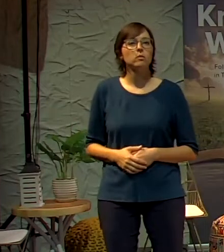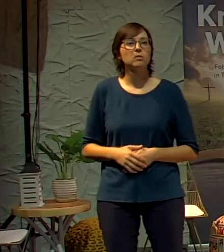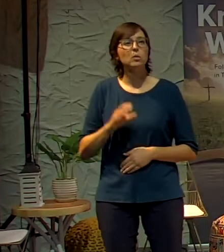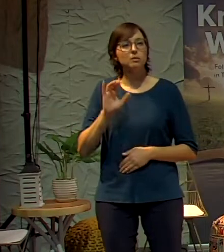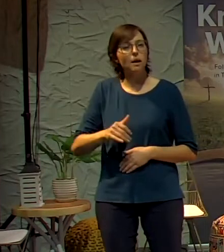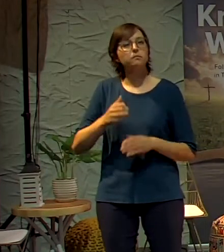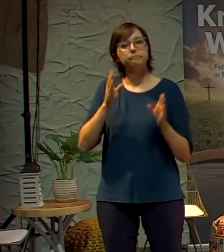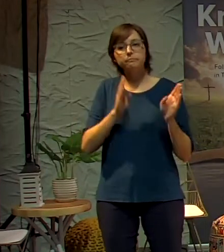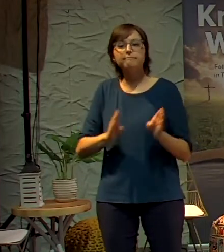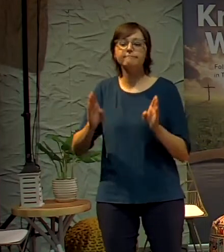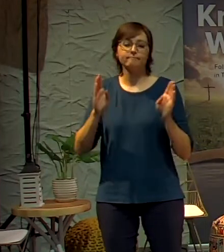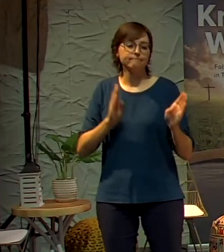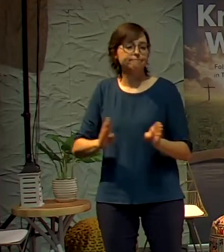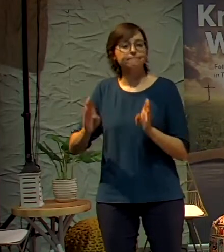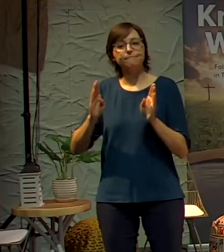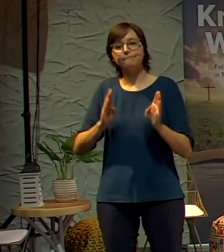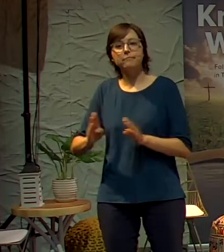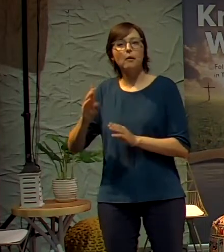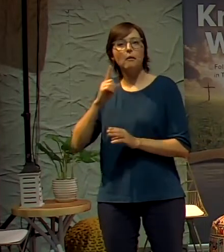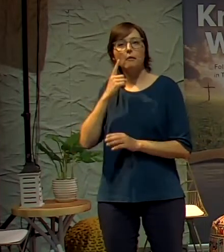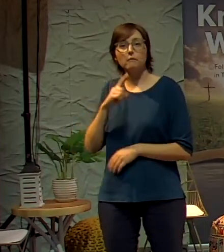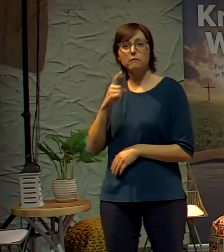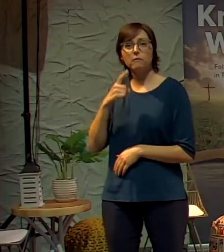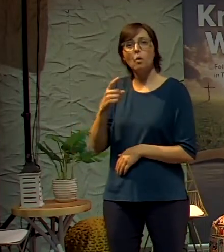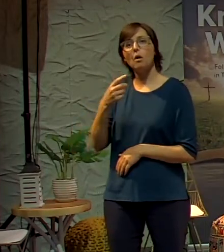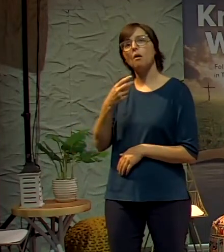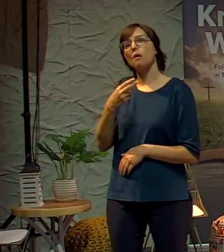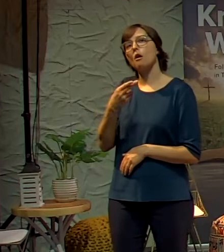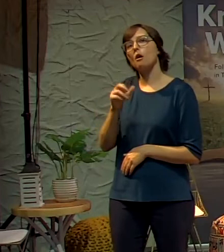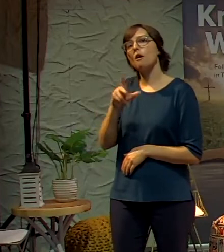logic of a harvest spectator.